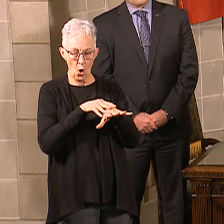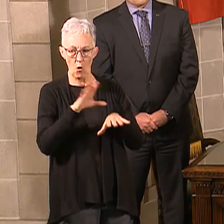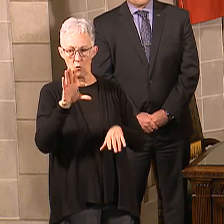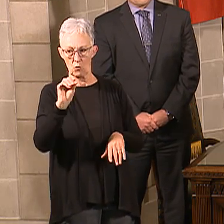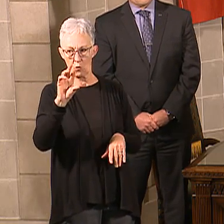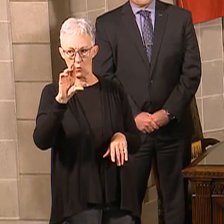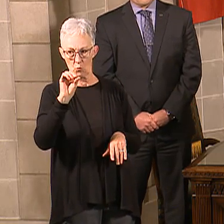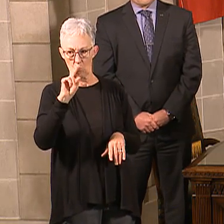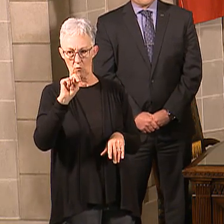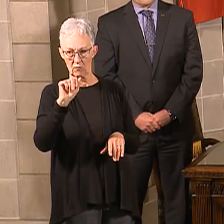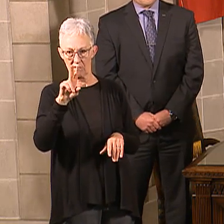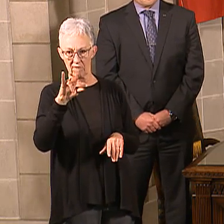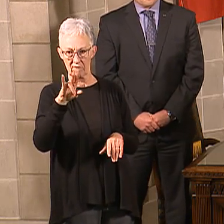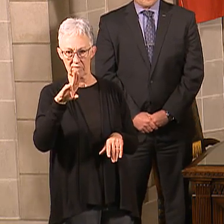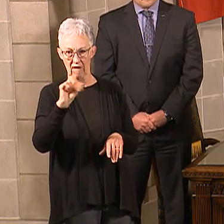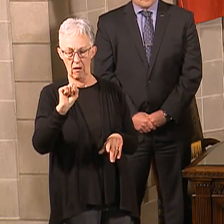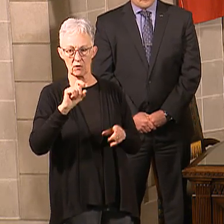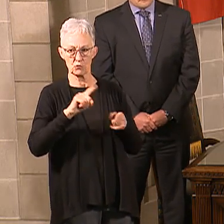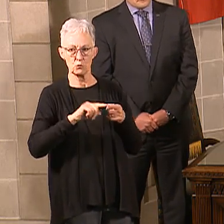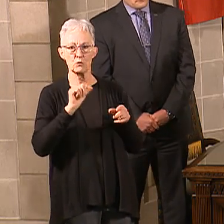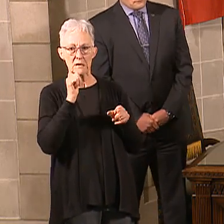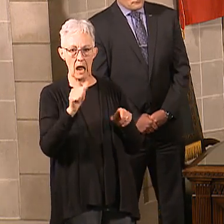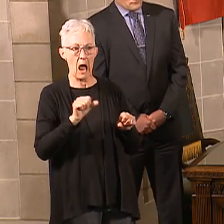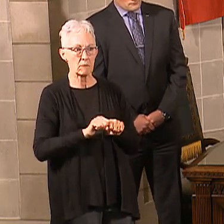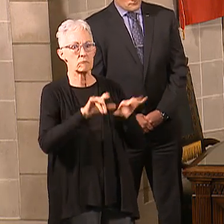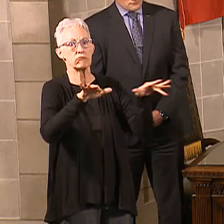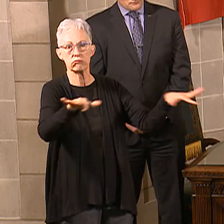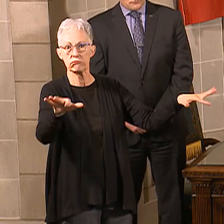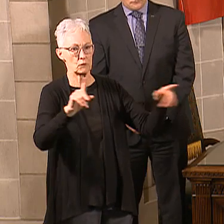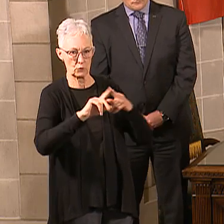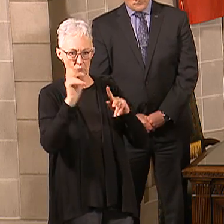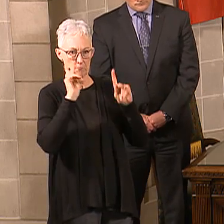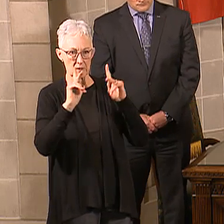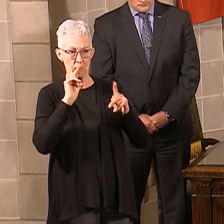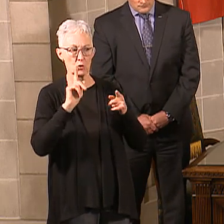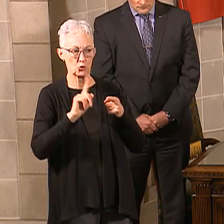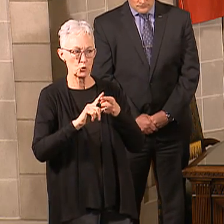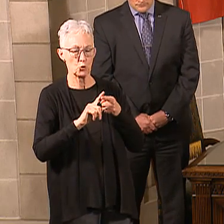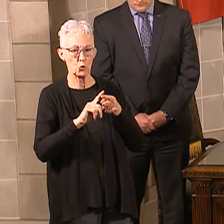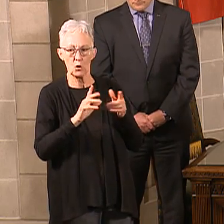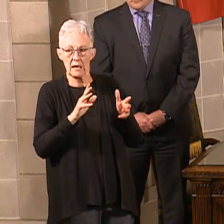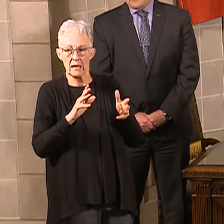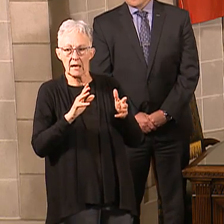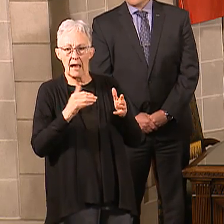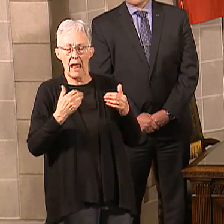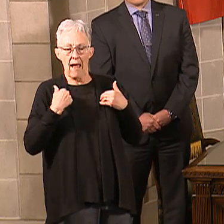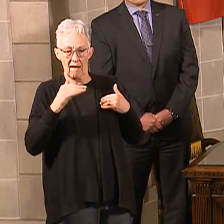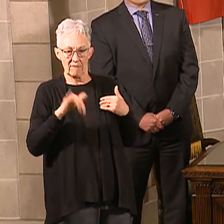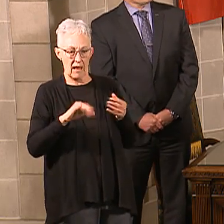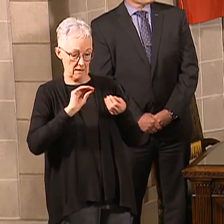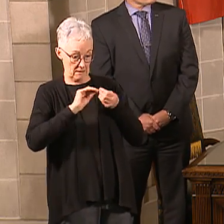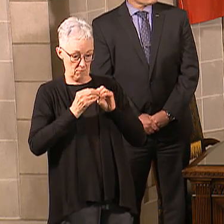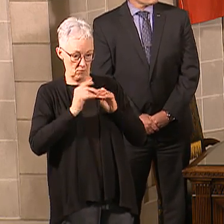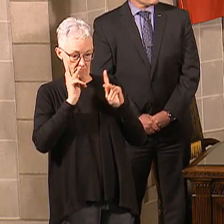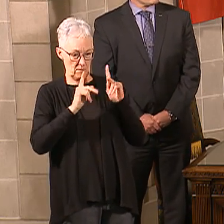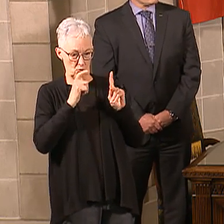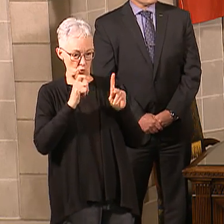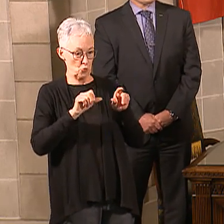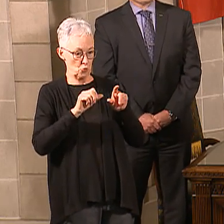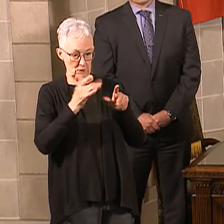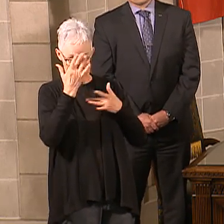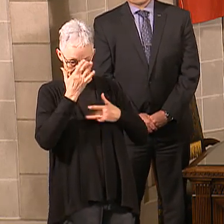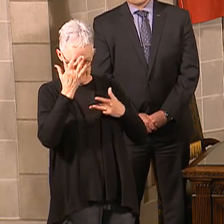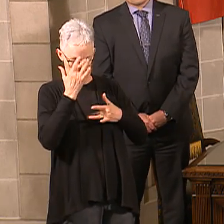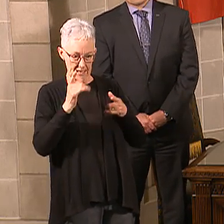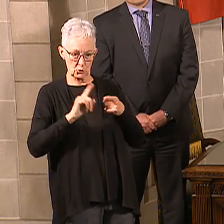That is the most urgent need, and that is what we are dealing with at this time right now. So with that, that's the questions I had sent in to me. So I will now